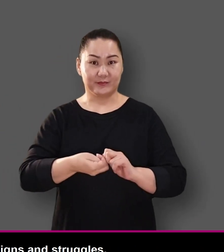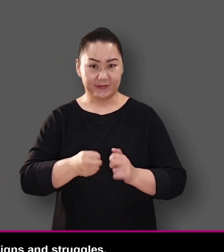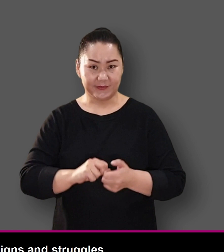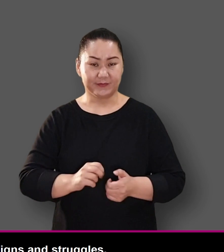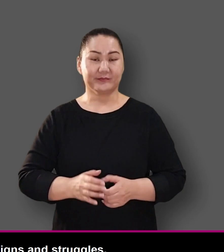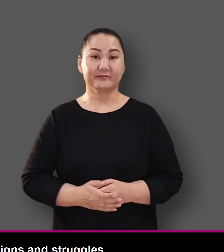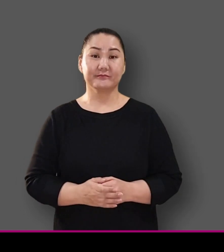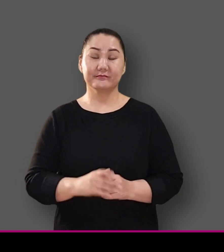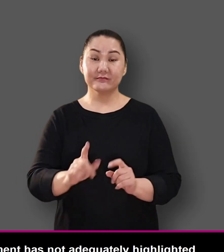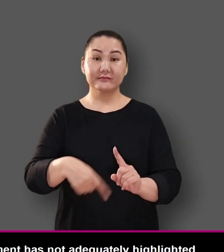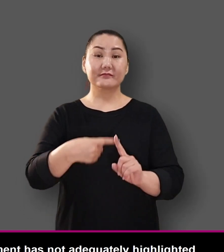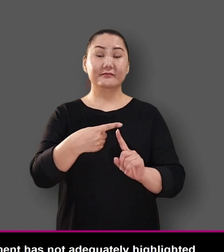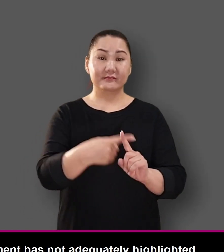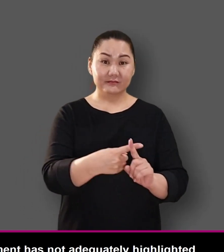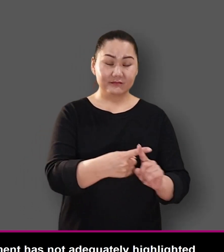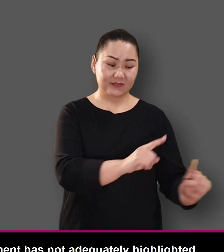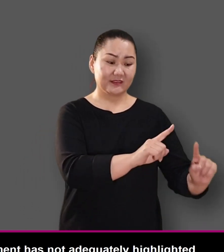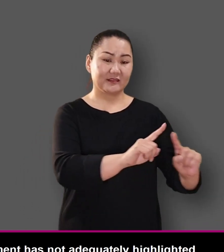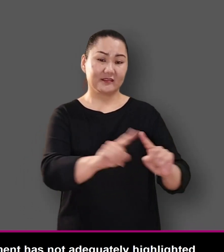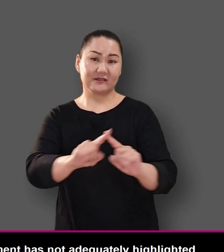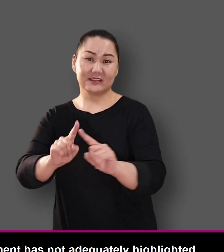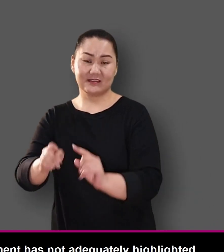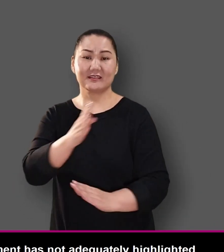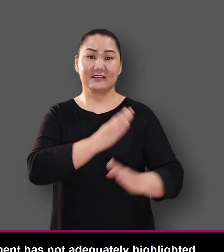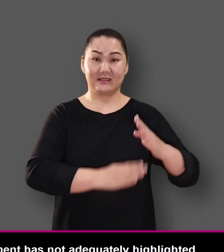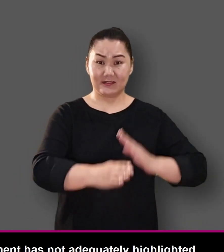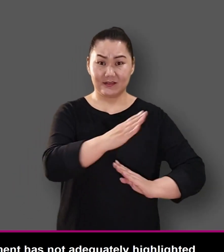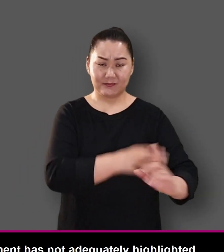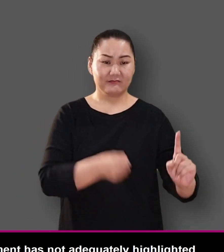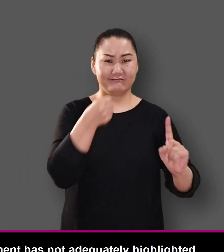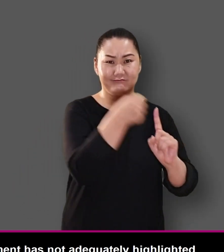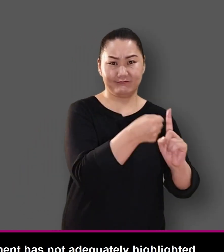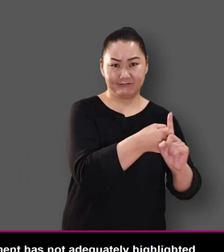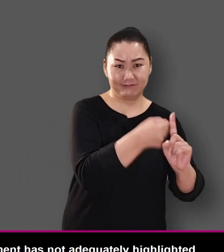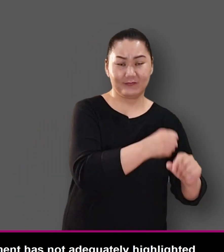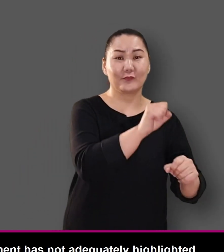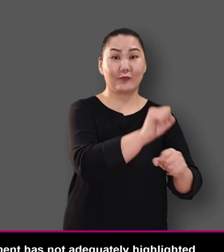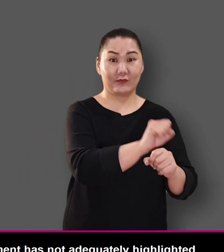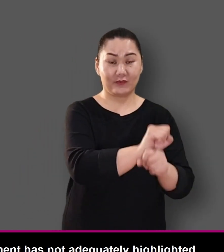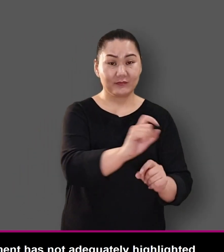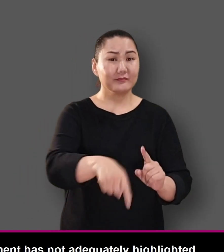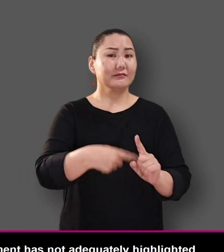struggles. Similarly, the disability movement has not adequately highlighted